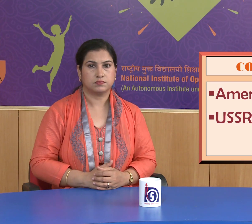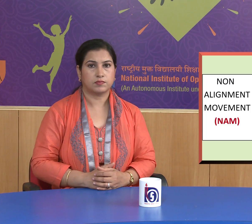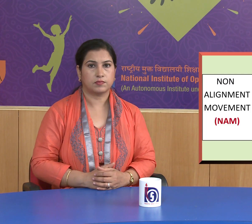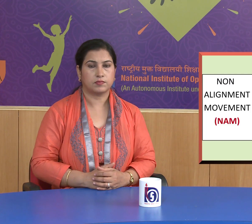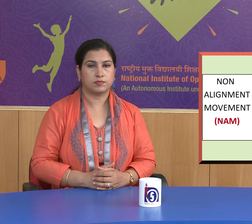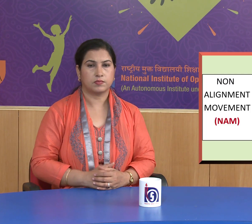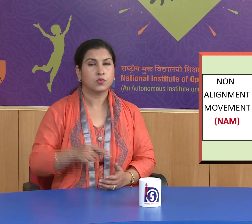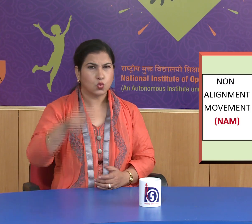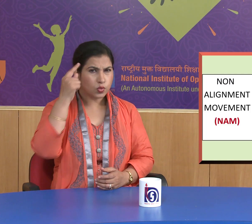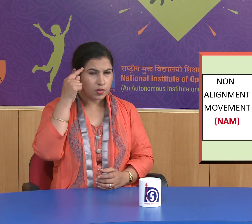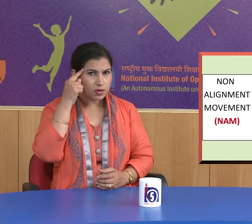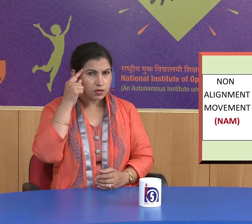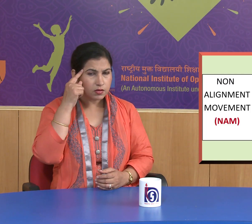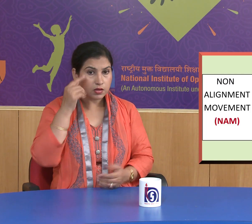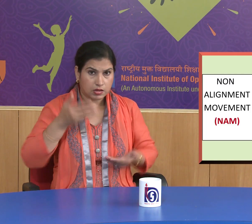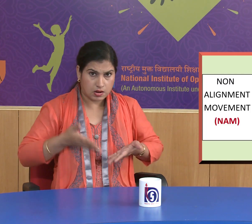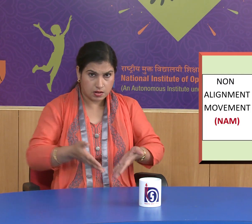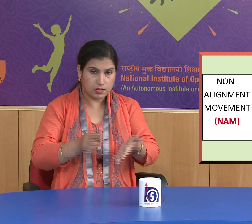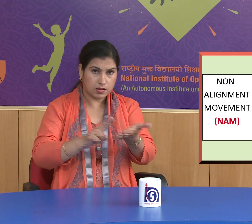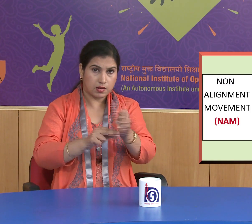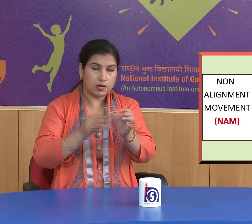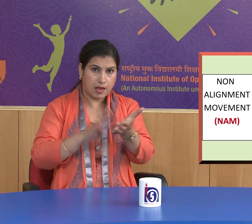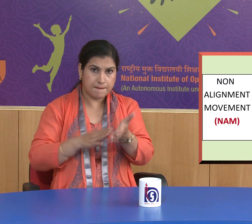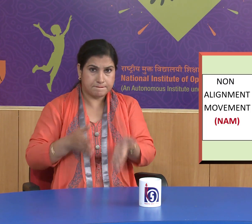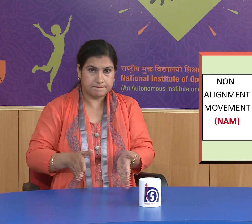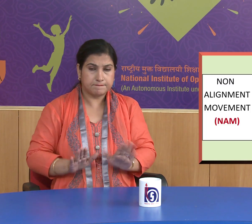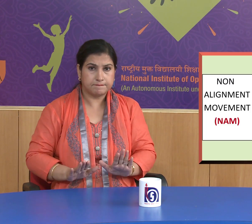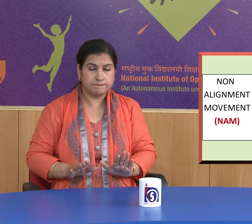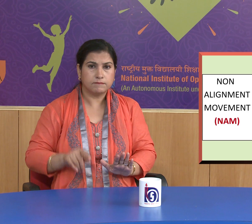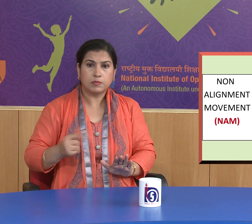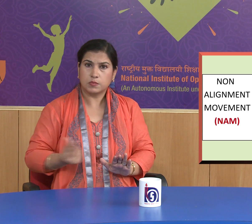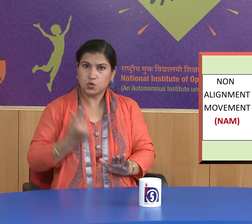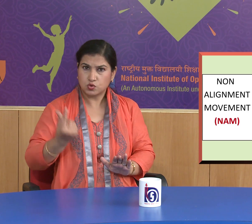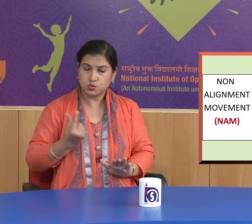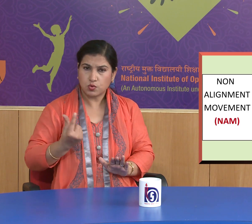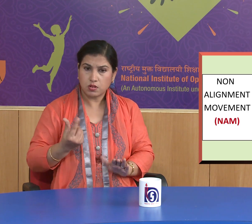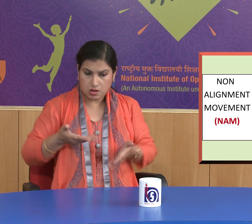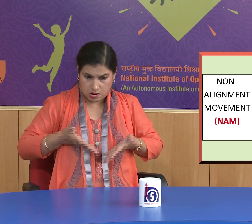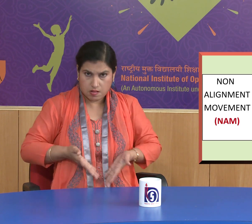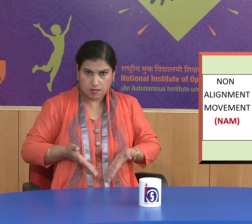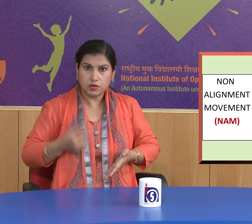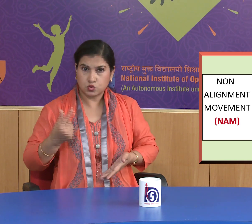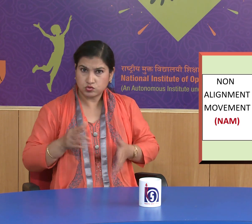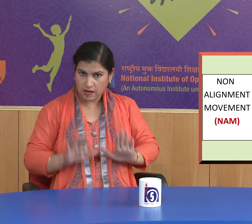Do you think NAM is useful even today?